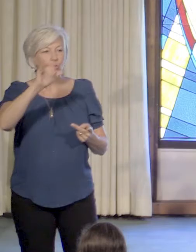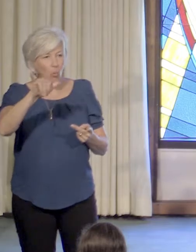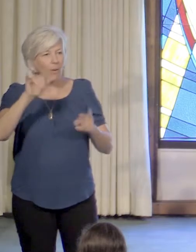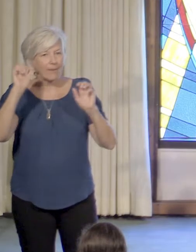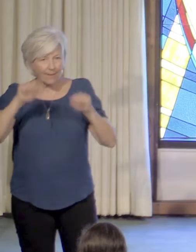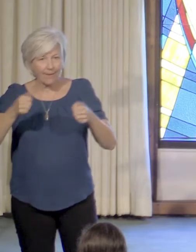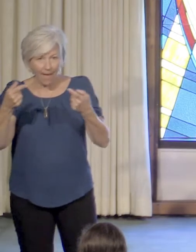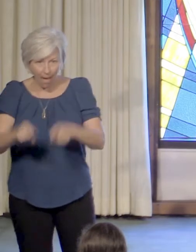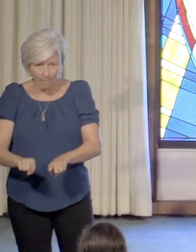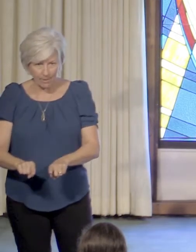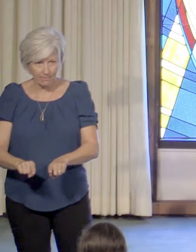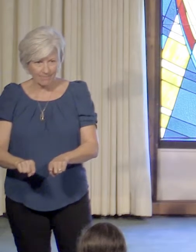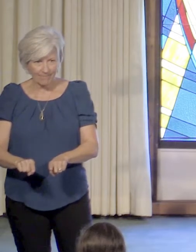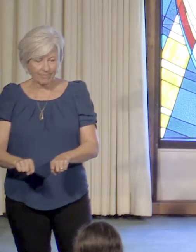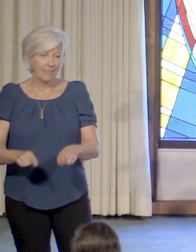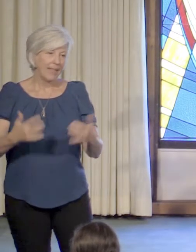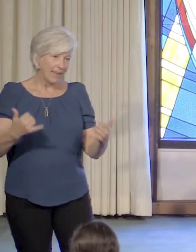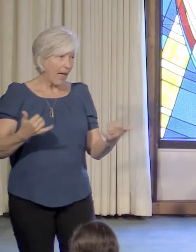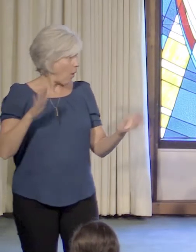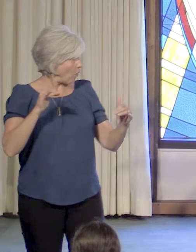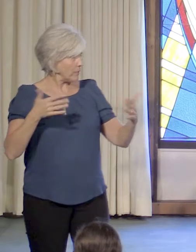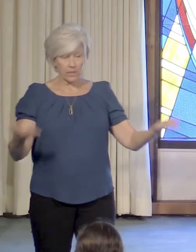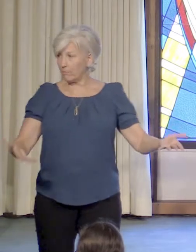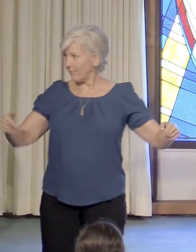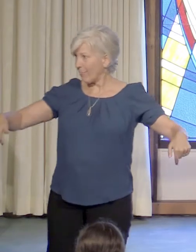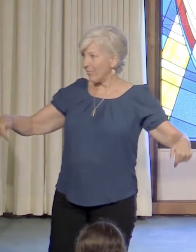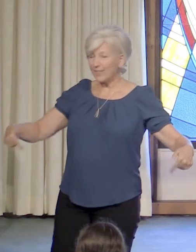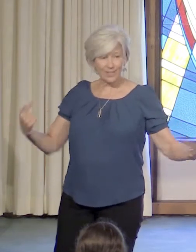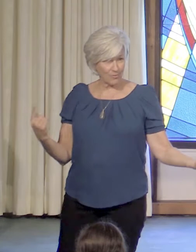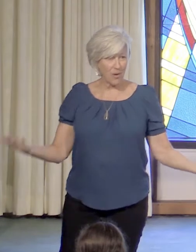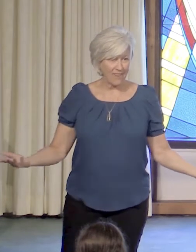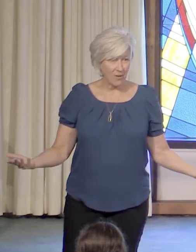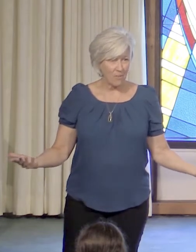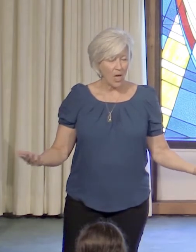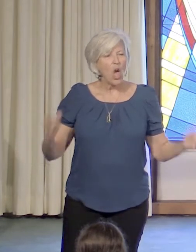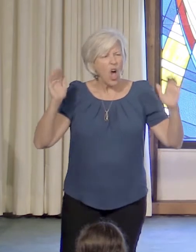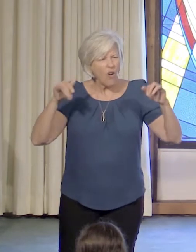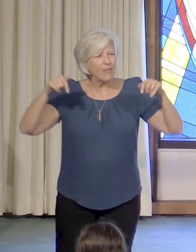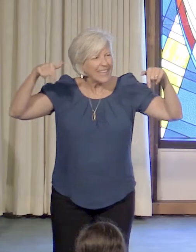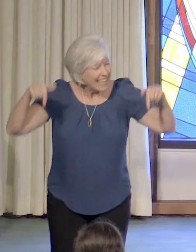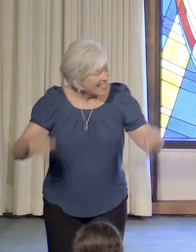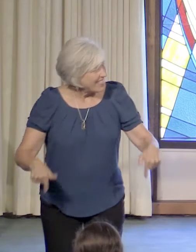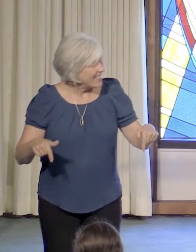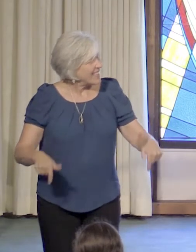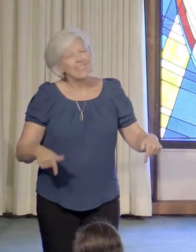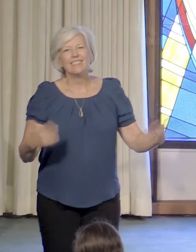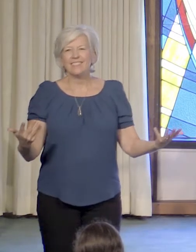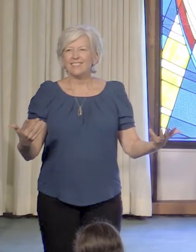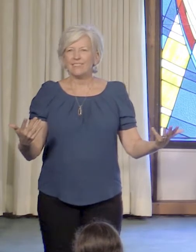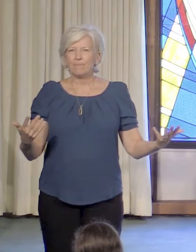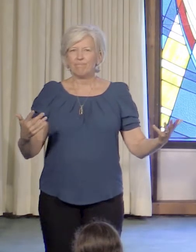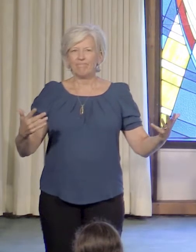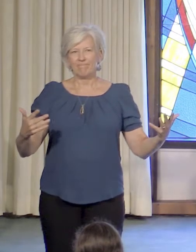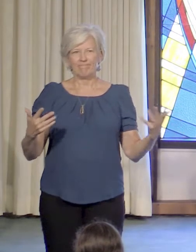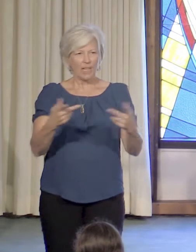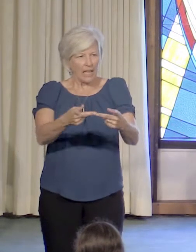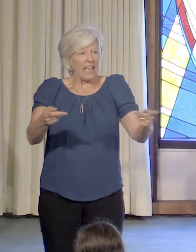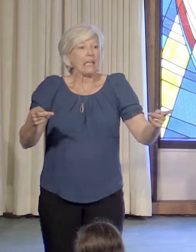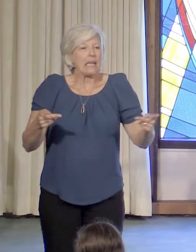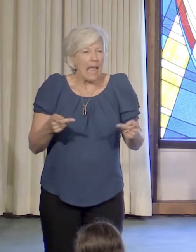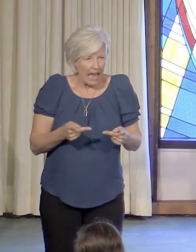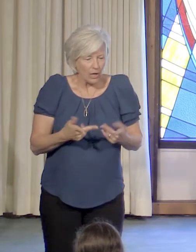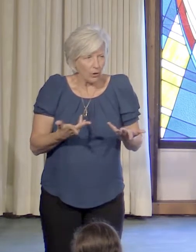right? Now, hopefully this is one of them, right? Hopefully this container, this celebration service that we have once a